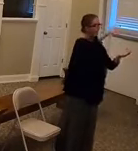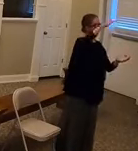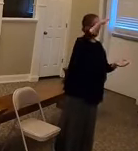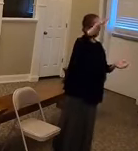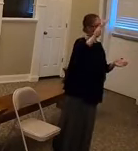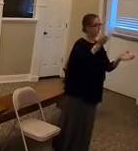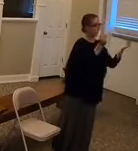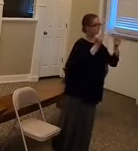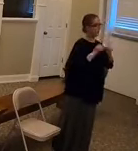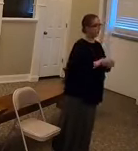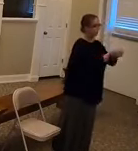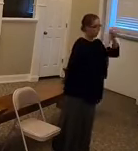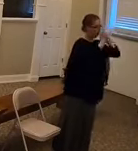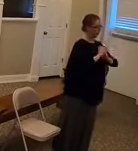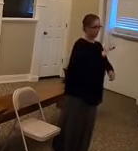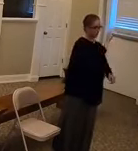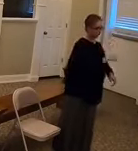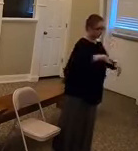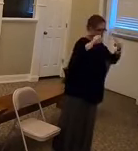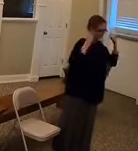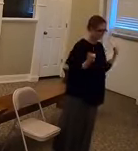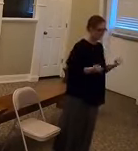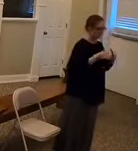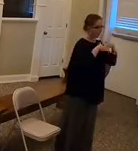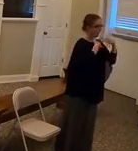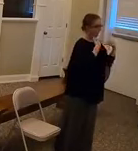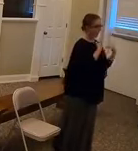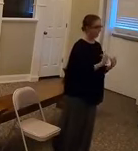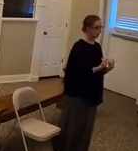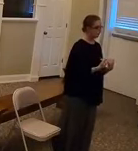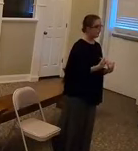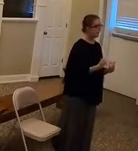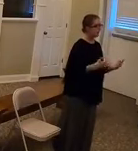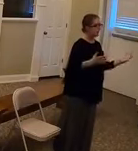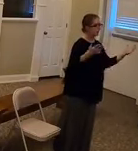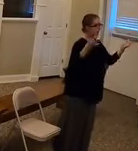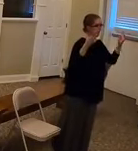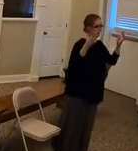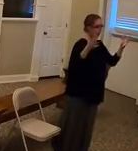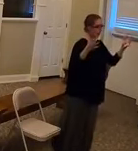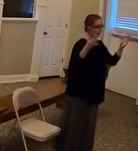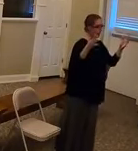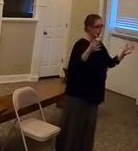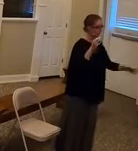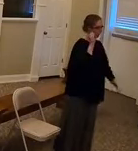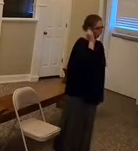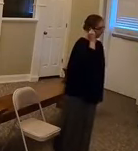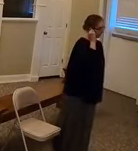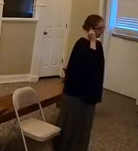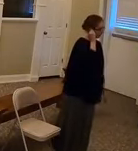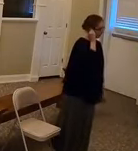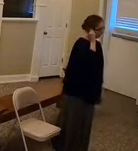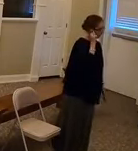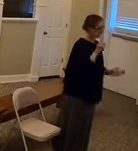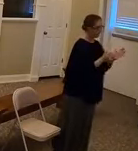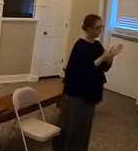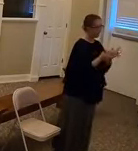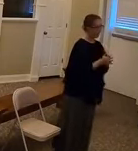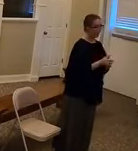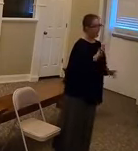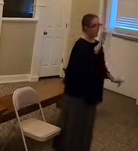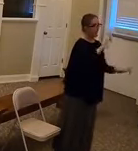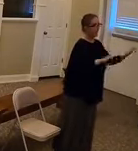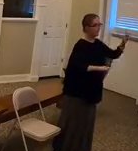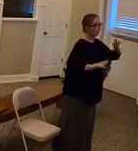glory. Come on, let's worship the Lord right now from our hearts. My God, I love you, O Lord. Jesus,